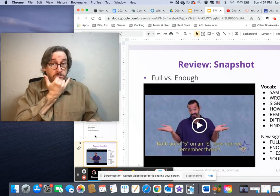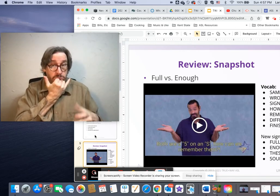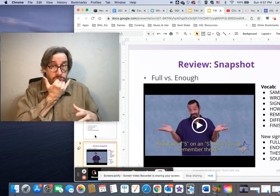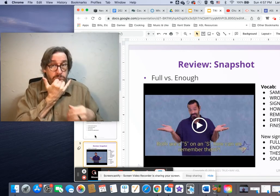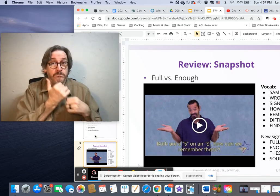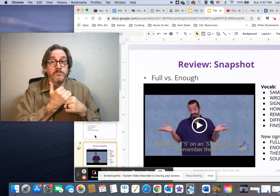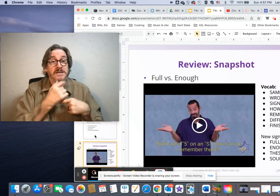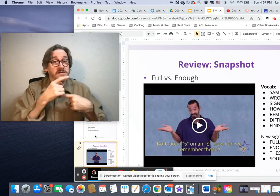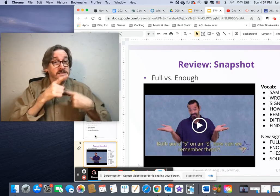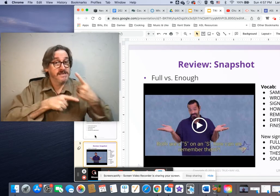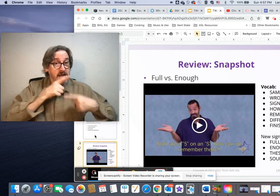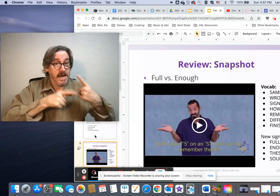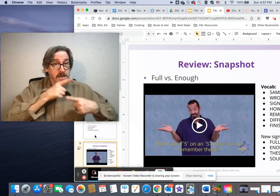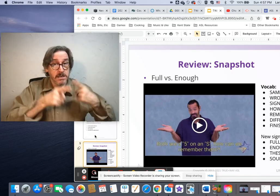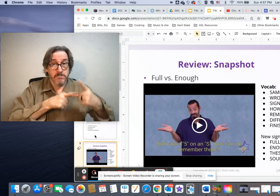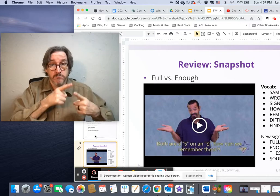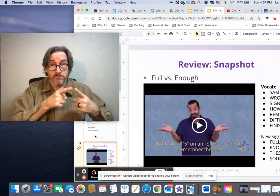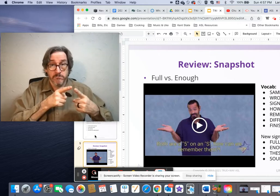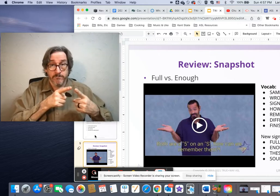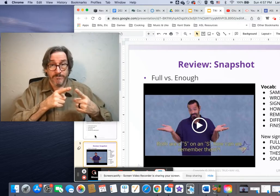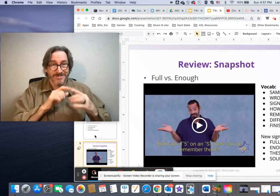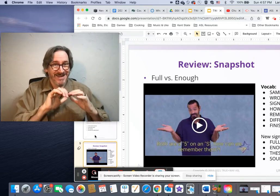wrong, sign,